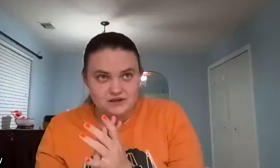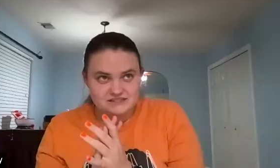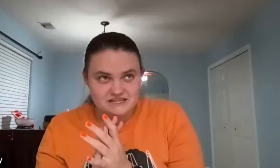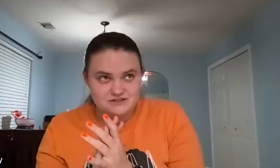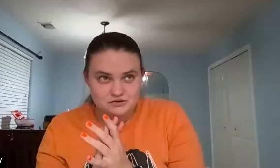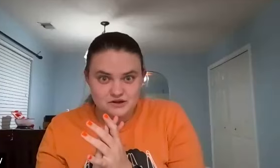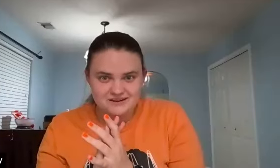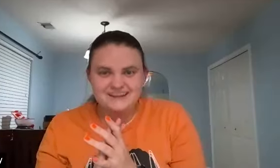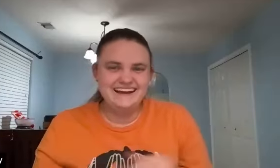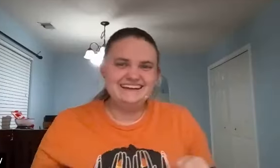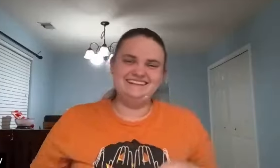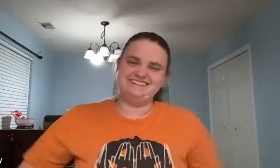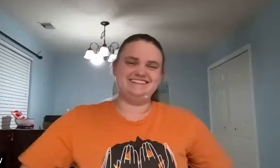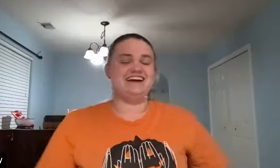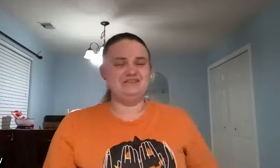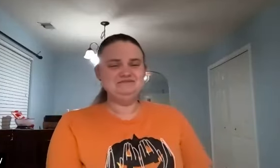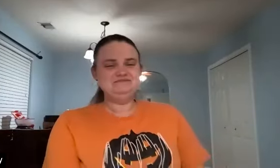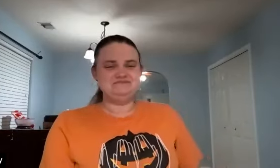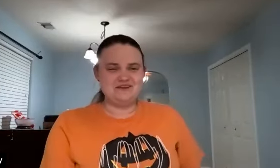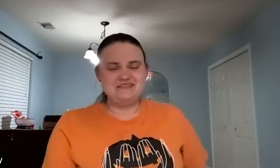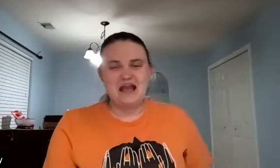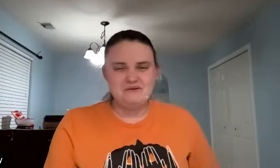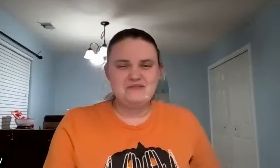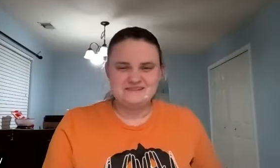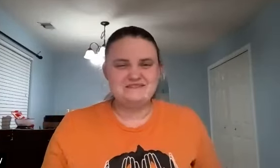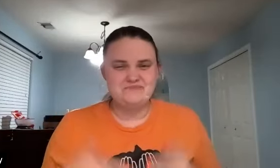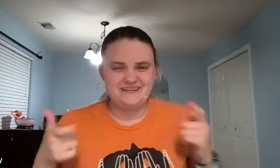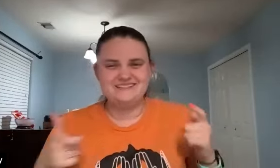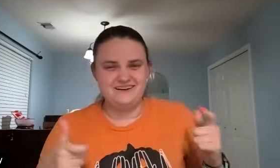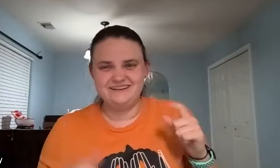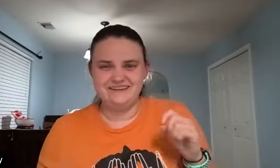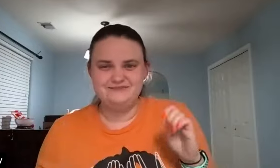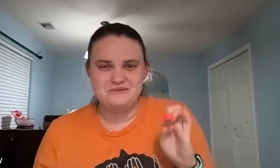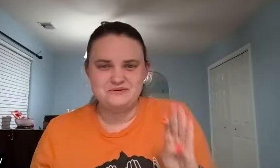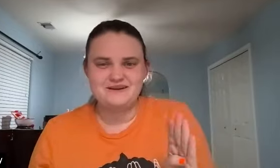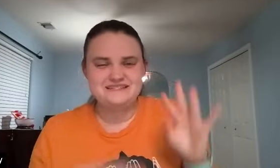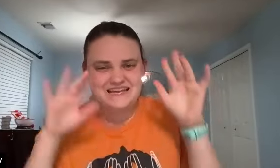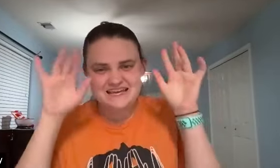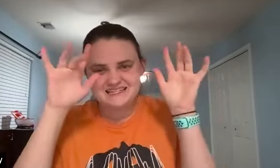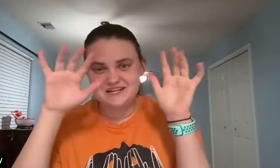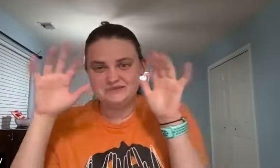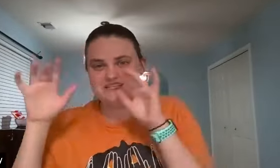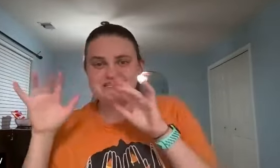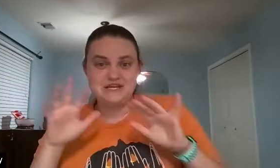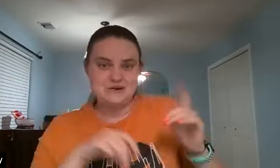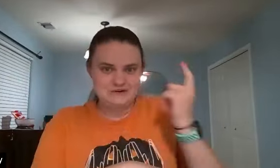gonna stay in school though? So that was like, I remember that was like the biggest talk in like February was, is it gonna be a snow